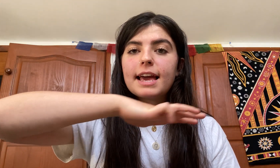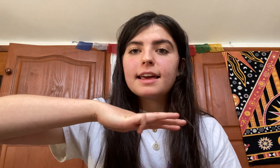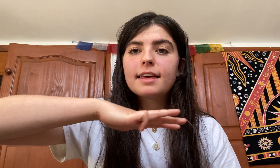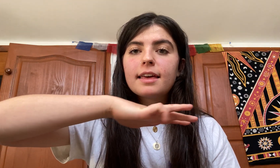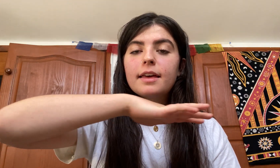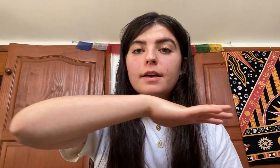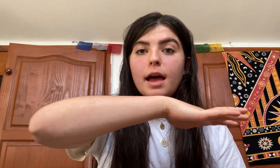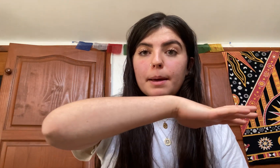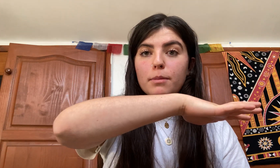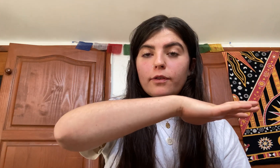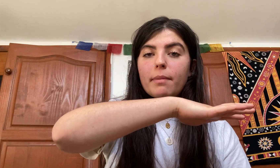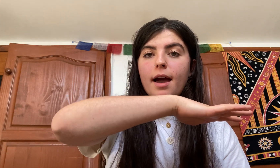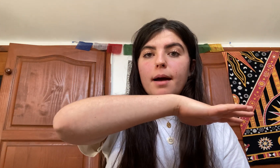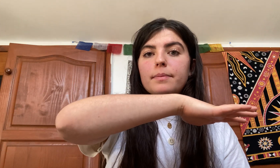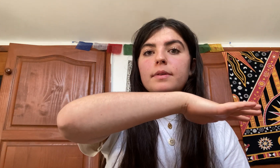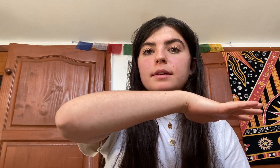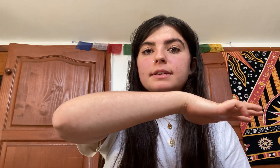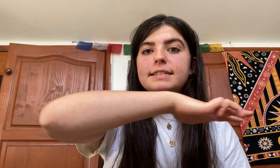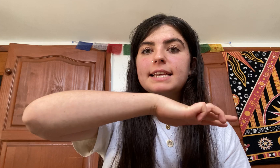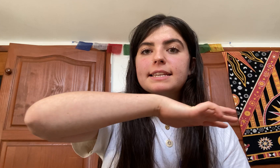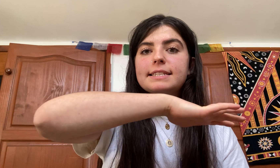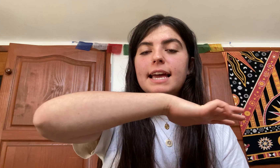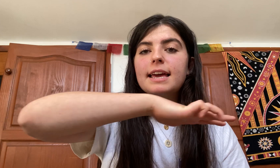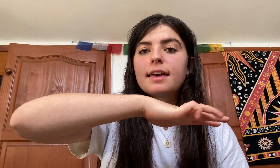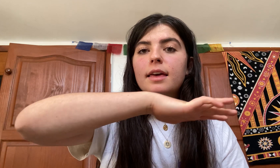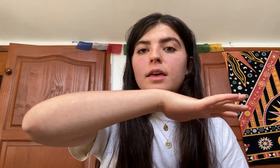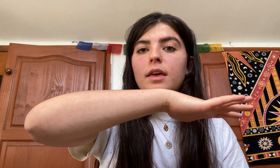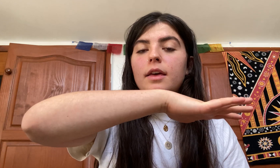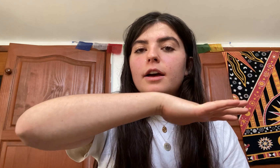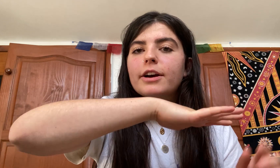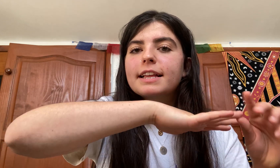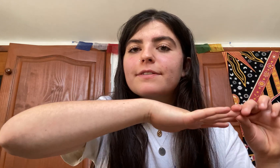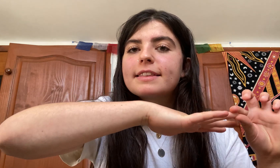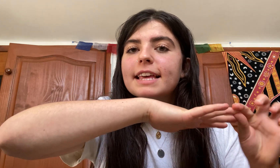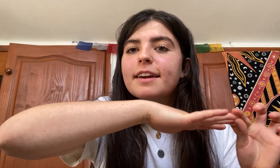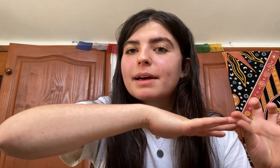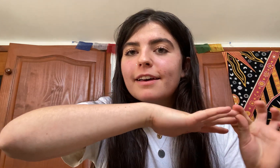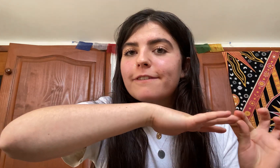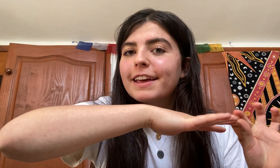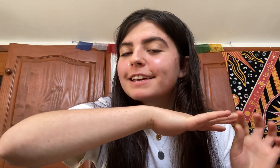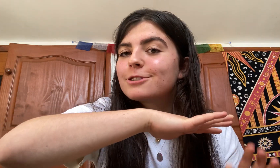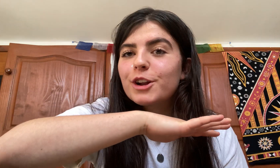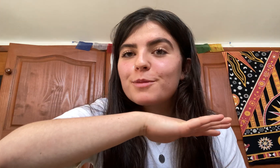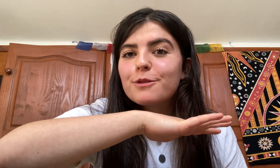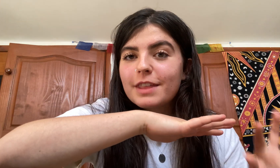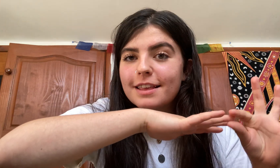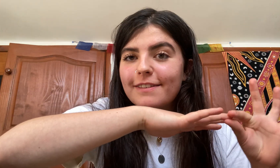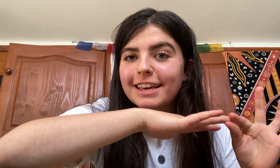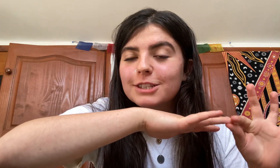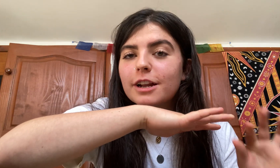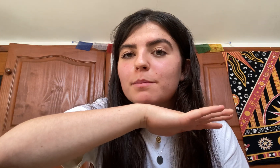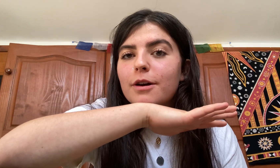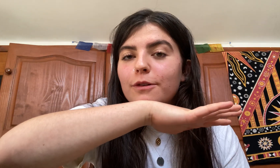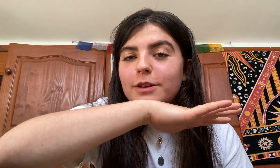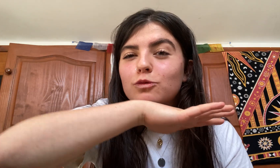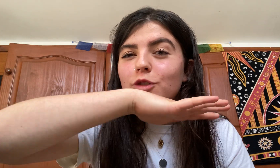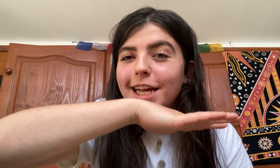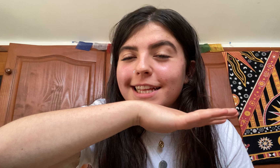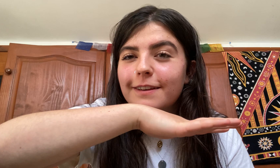60, and I'm moving my arm. 60, I can even see my little fingers trying to move. This finger's trying to move. It's really